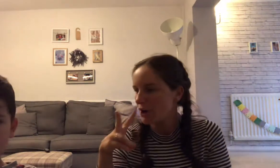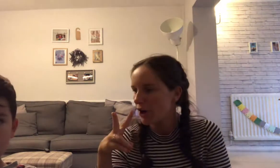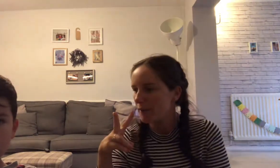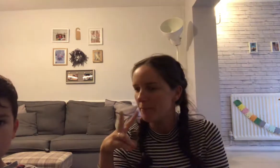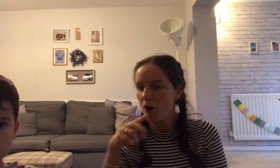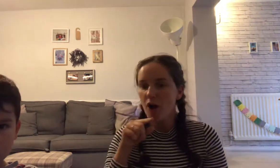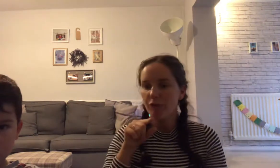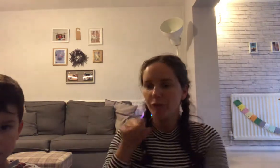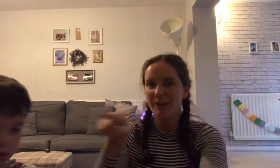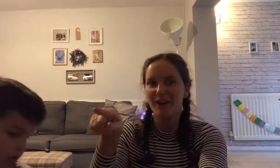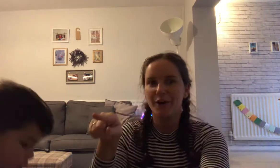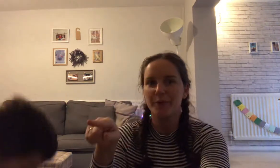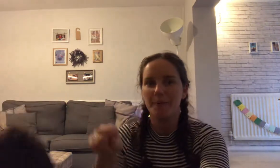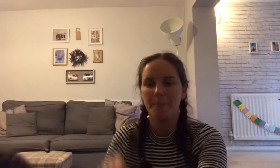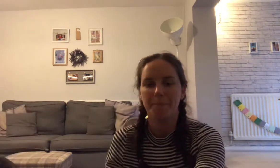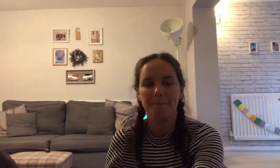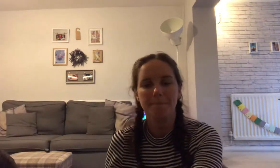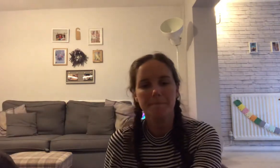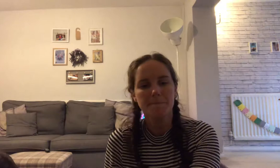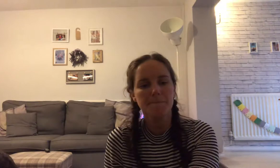time. Off we go.